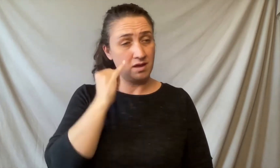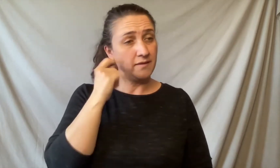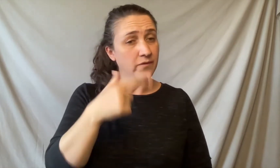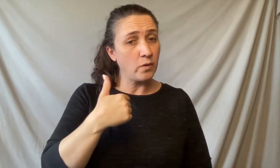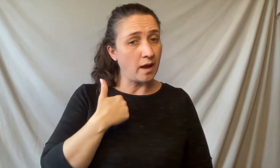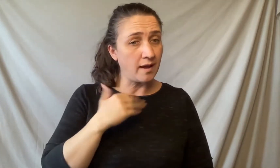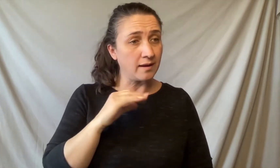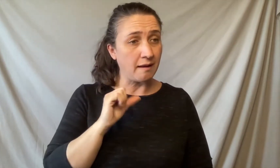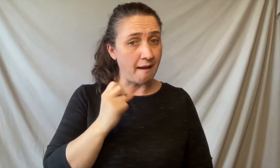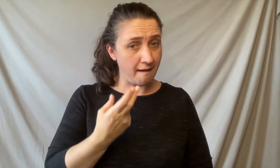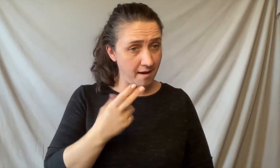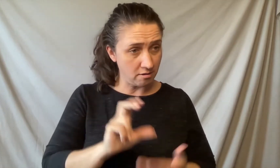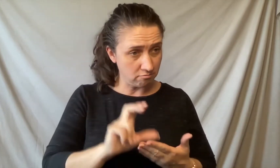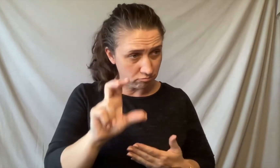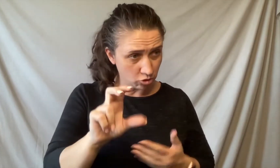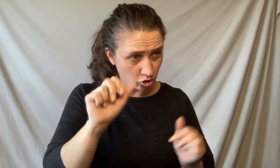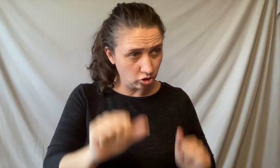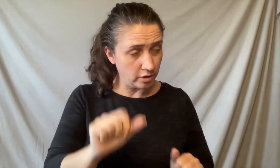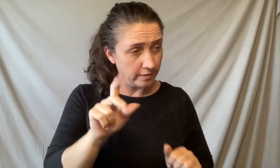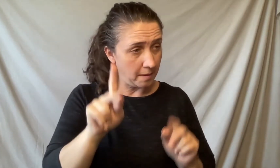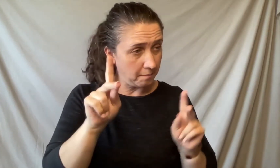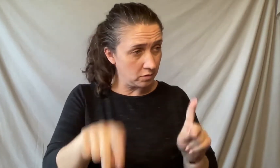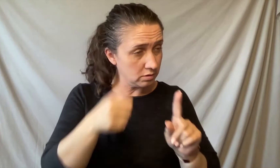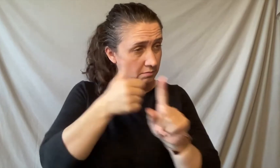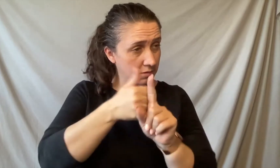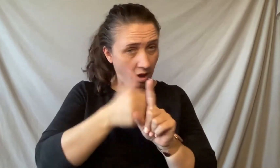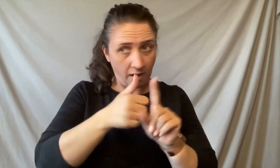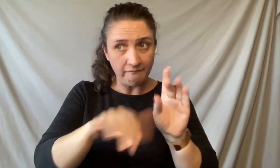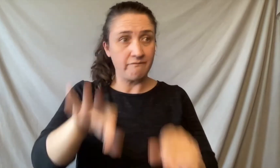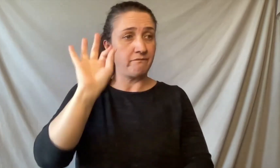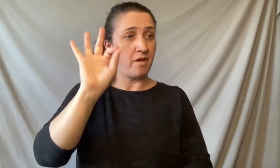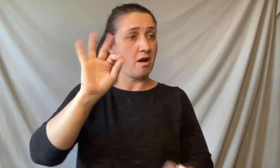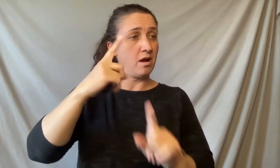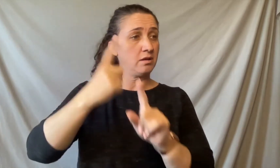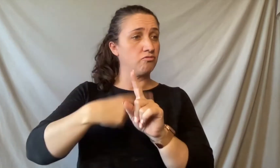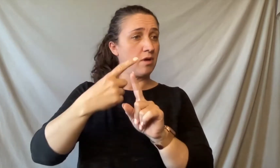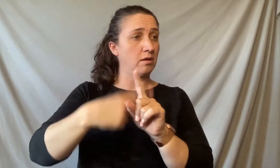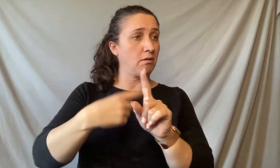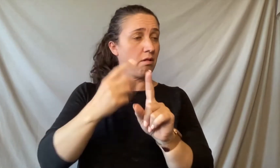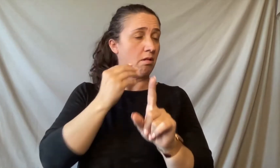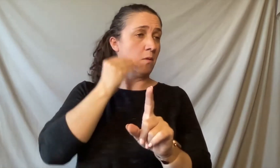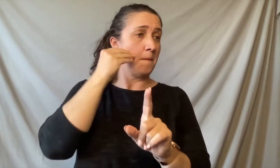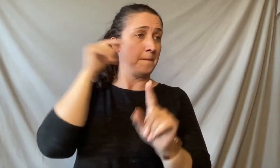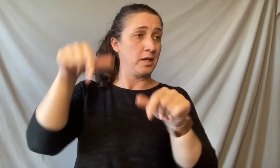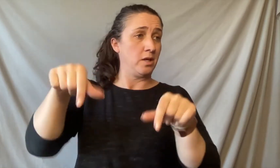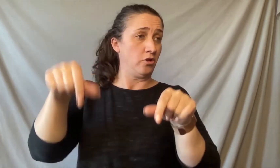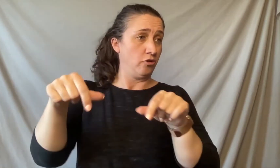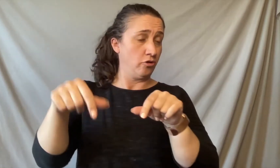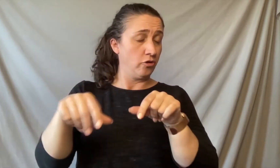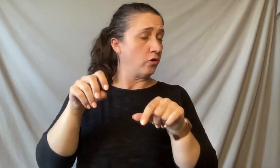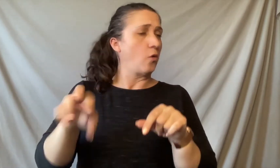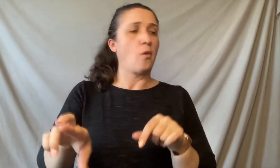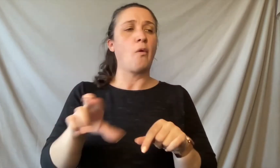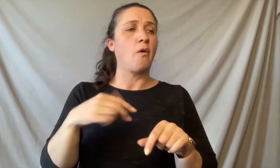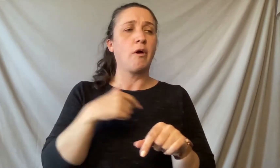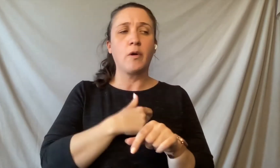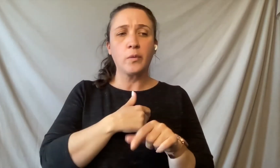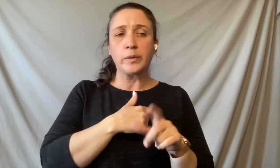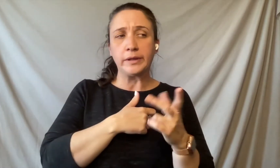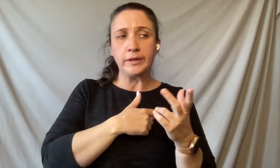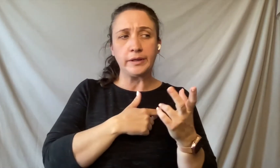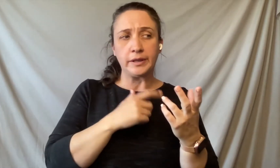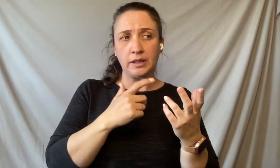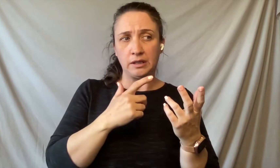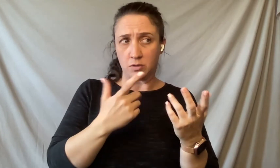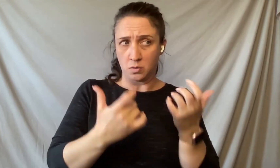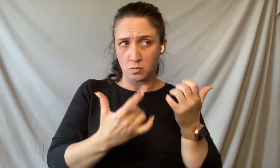a rental unit right now? Or are we focusing on cash assistance for people who need help with rental? Or are